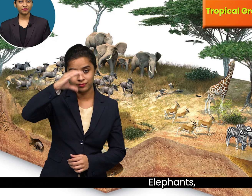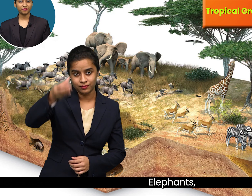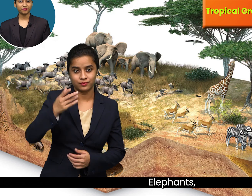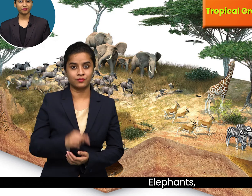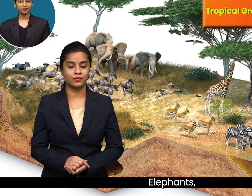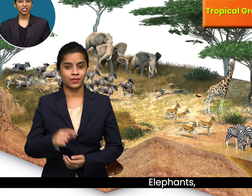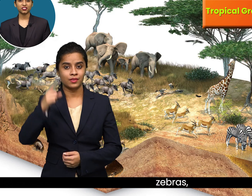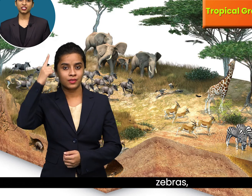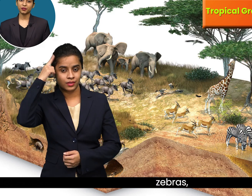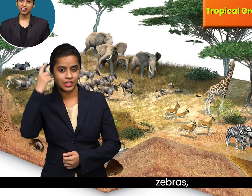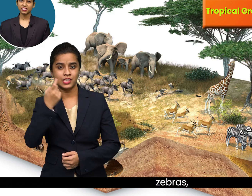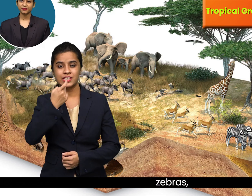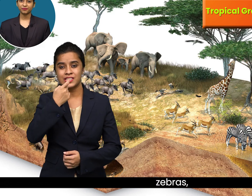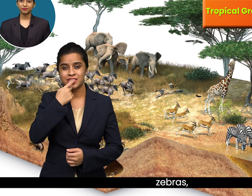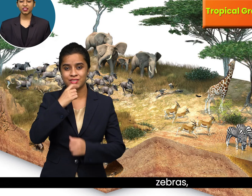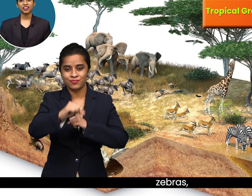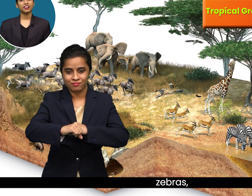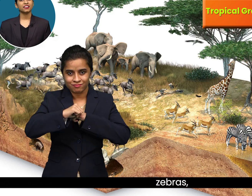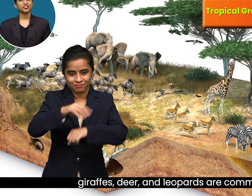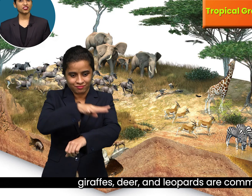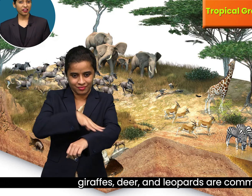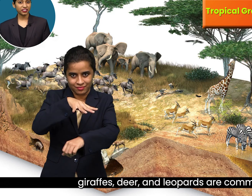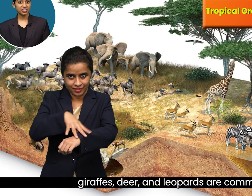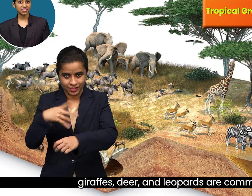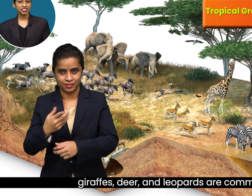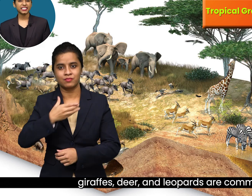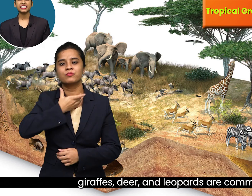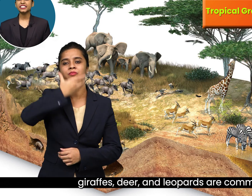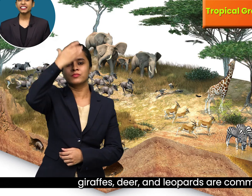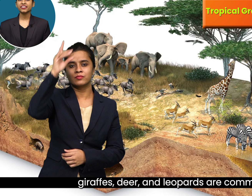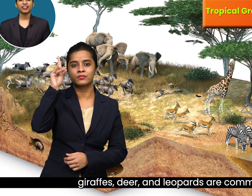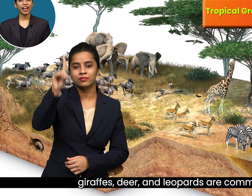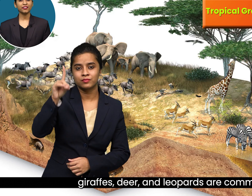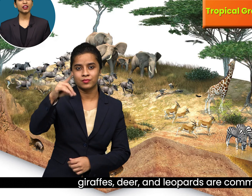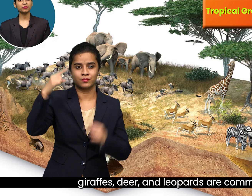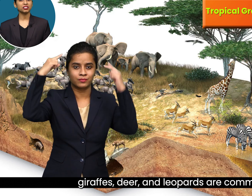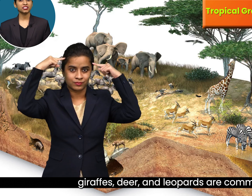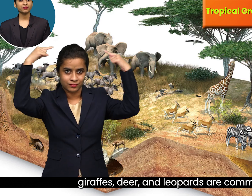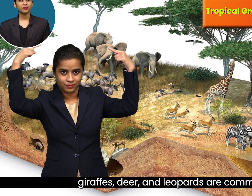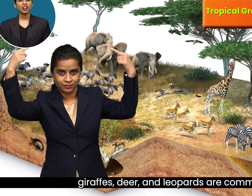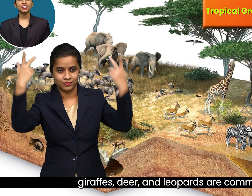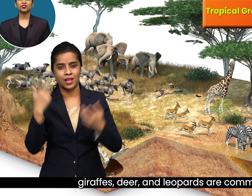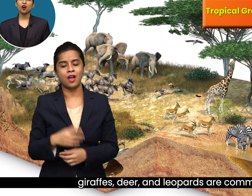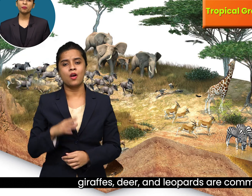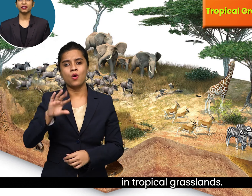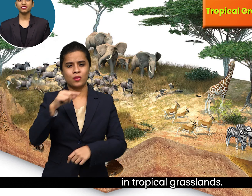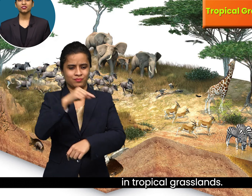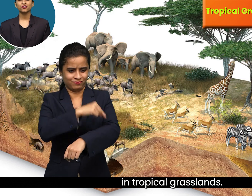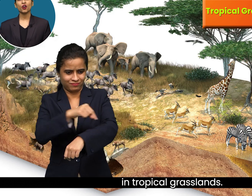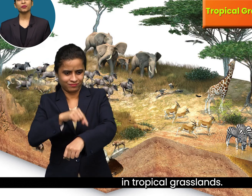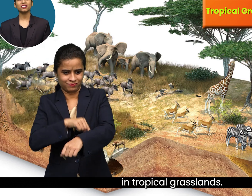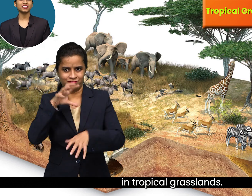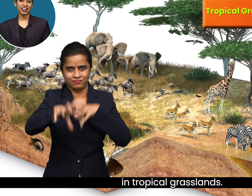Elephants, zebras, giraffes, deer and leopards are common